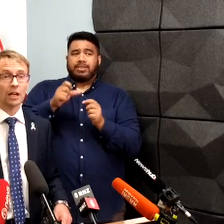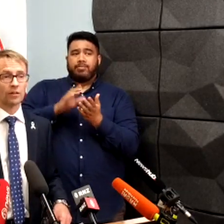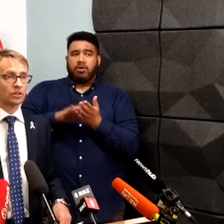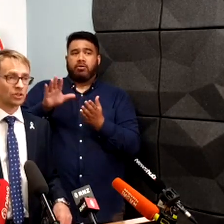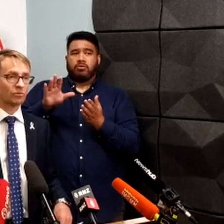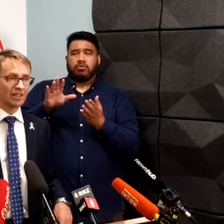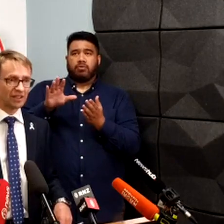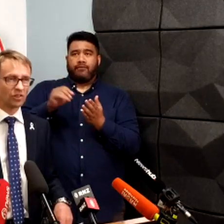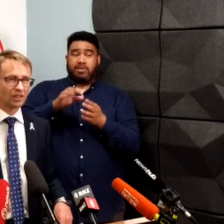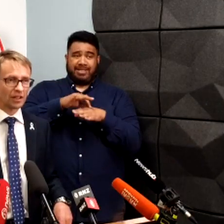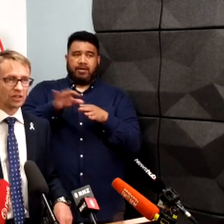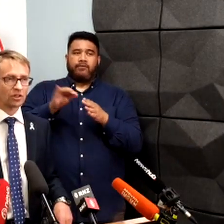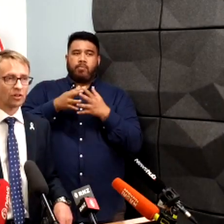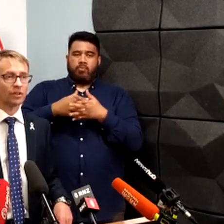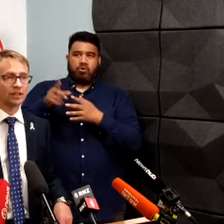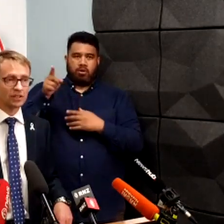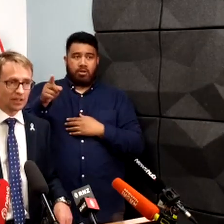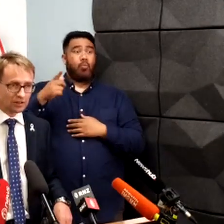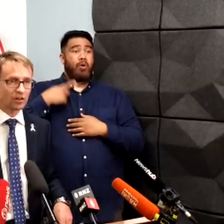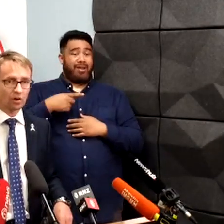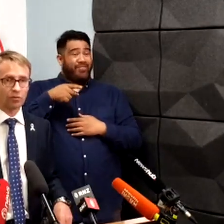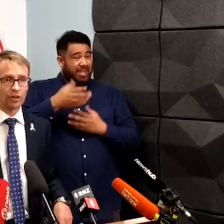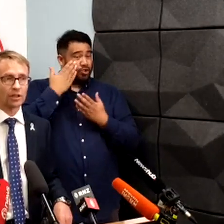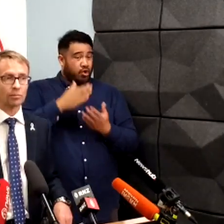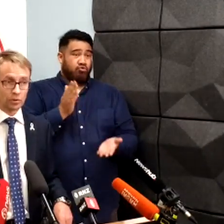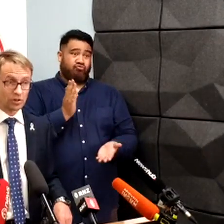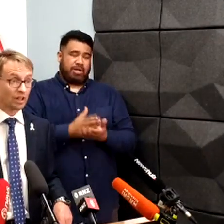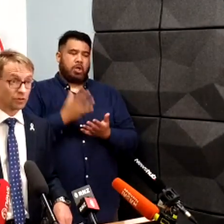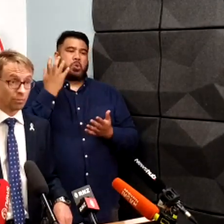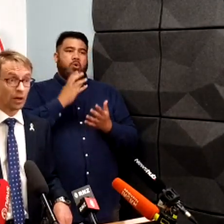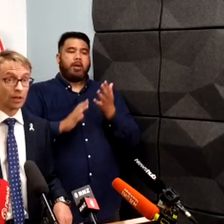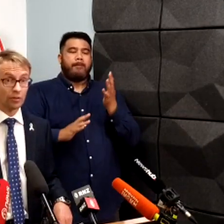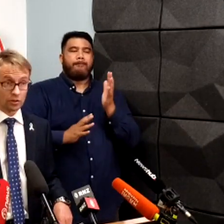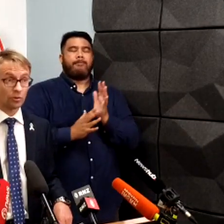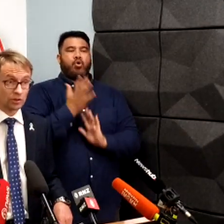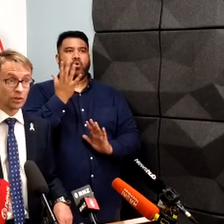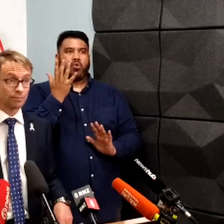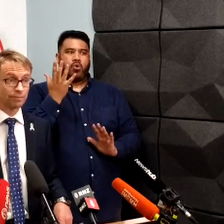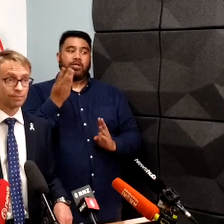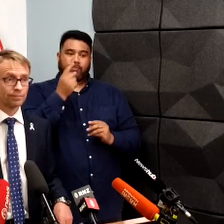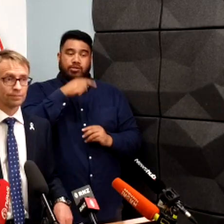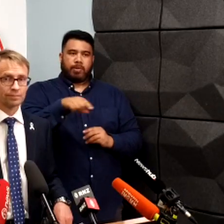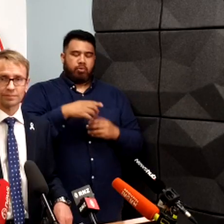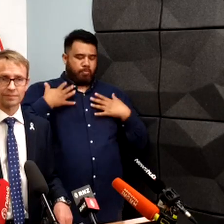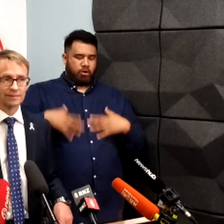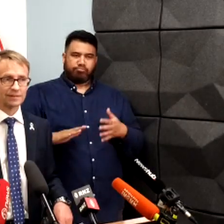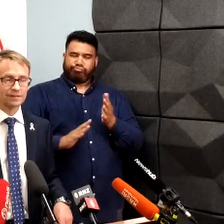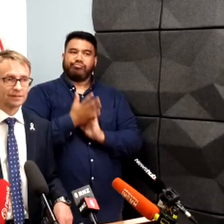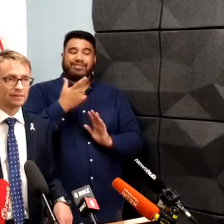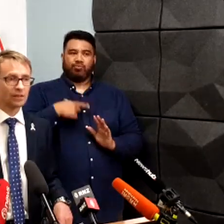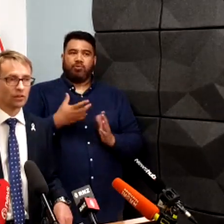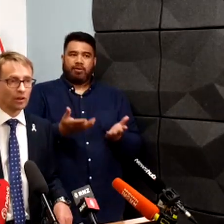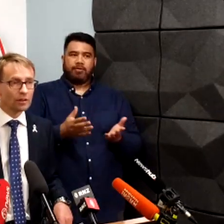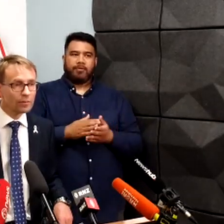USA. That just really gives an indication of the extent of the burns suffered by those who are injured. Can that get here quickly